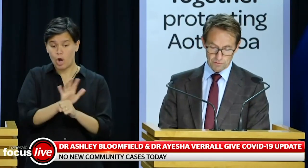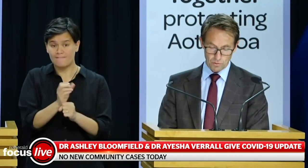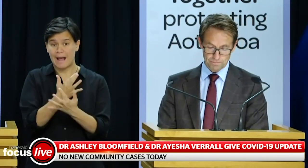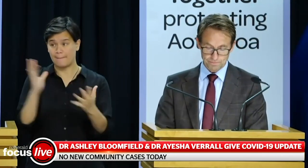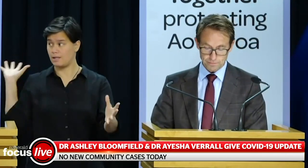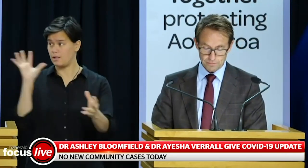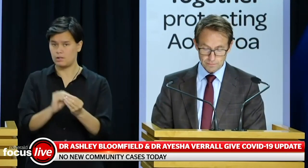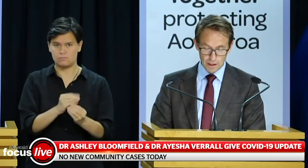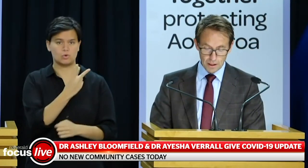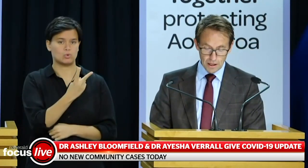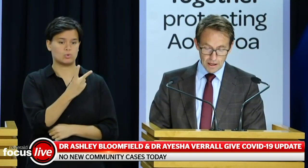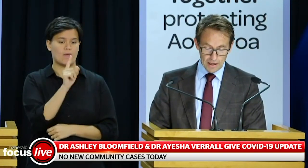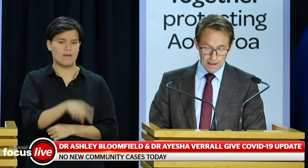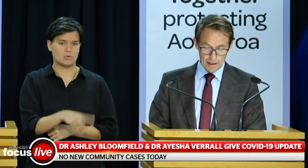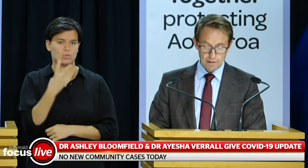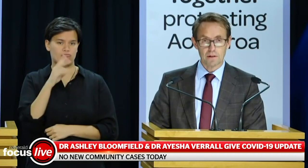2,254.